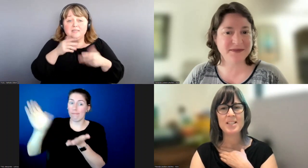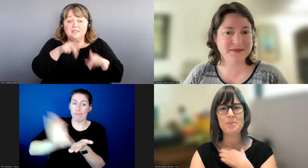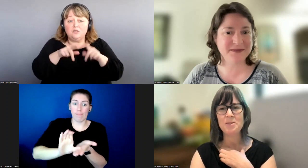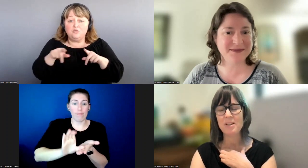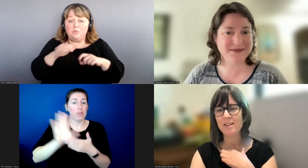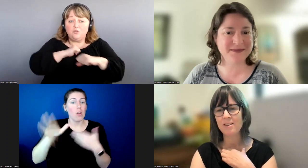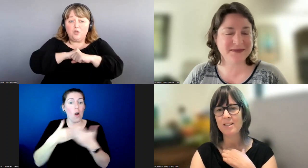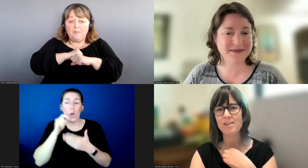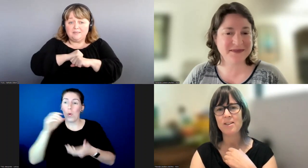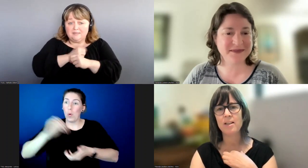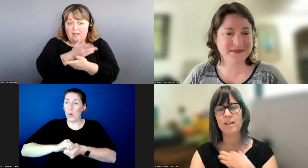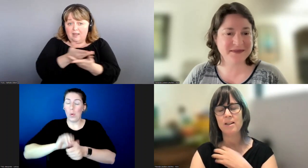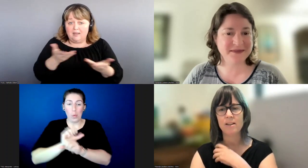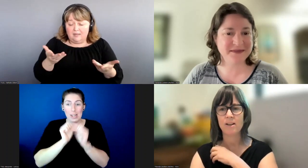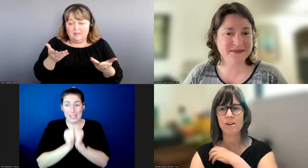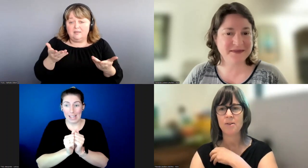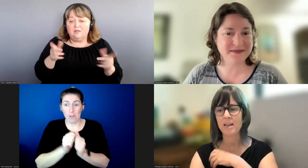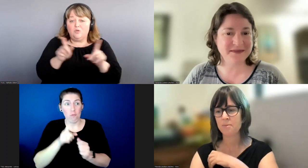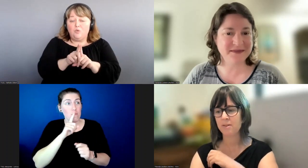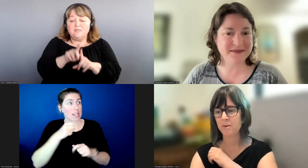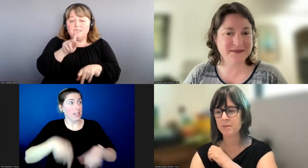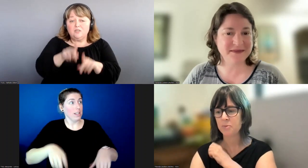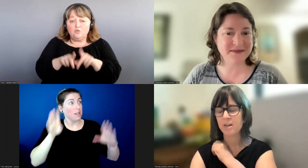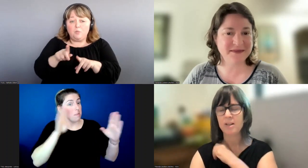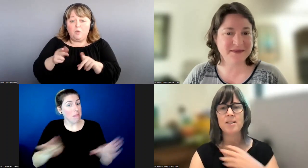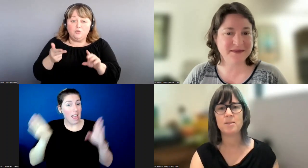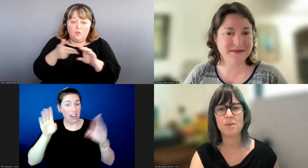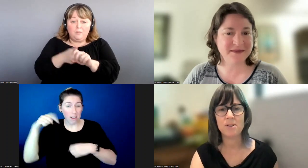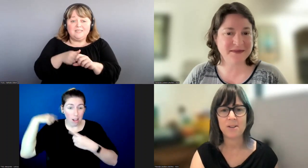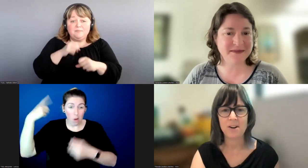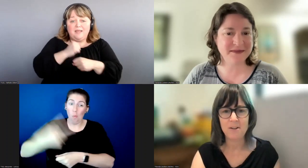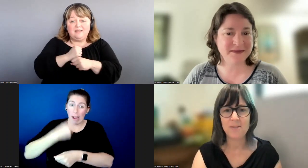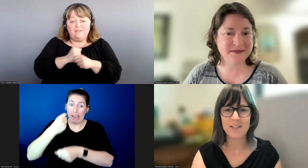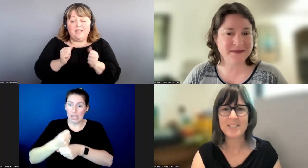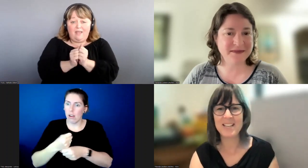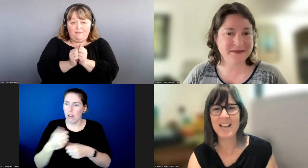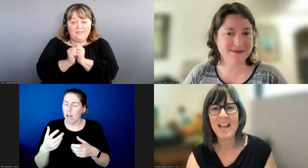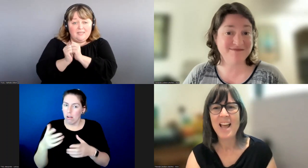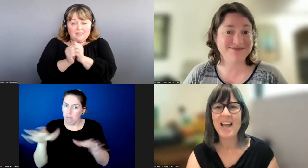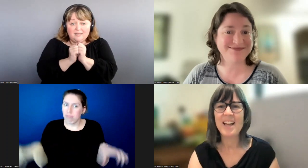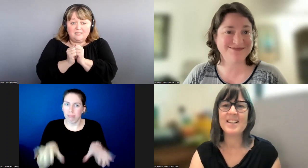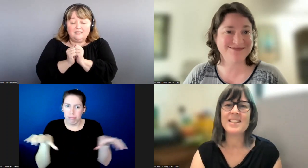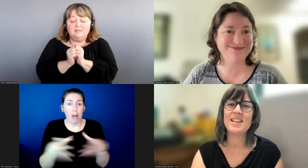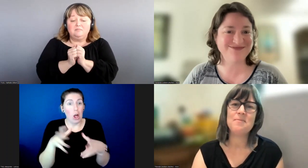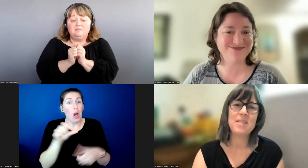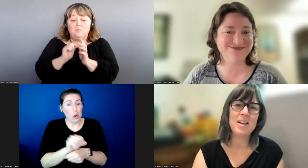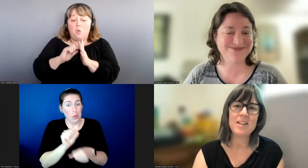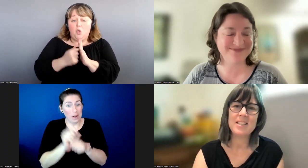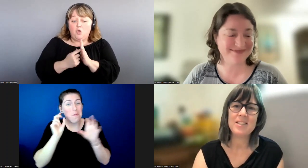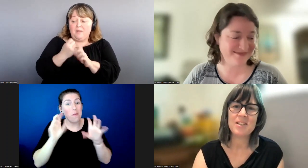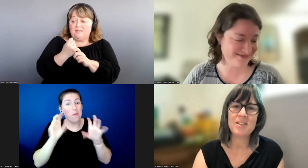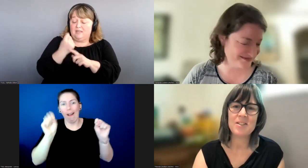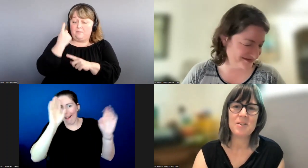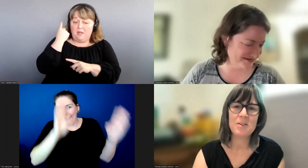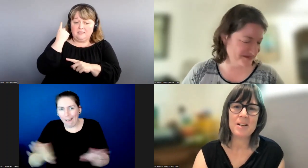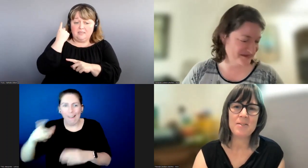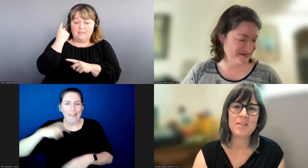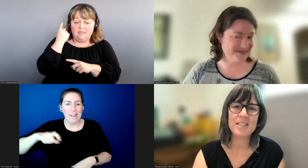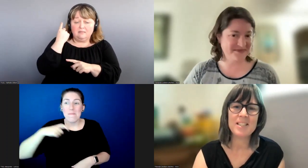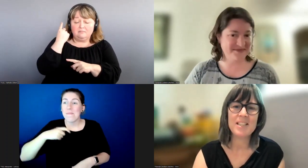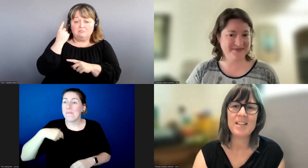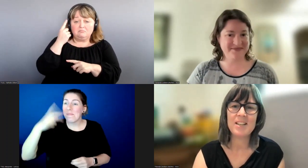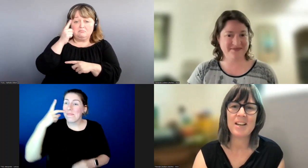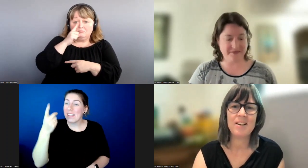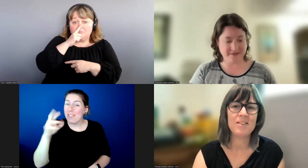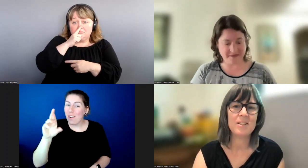us. I mean, it literally started a year ago. I can't believe how much work it is to put on a conference. And, I see Dr. Olaf is